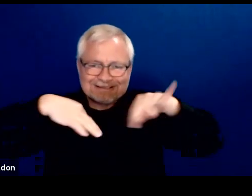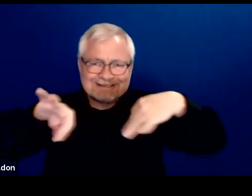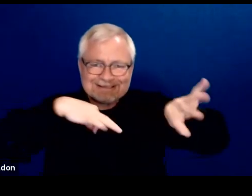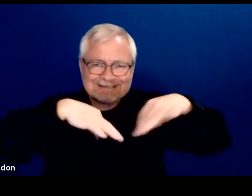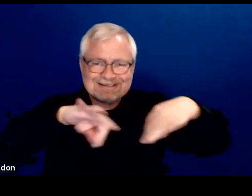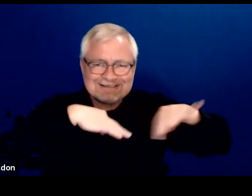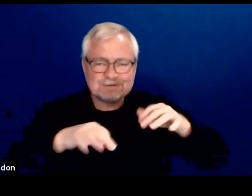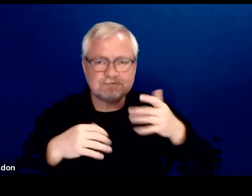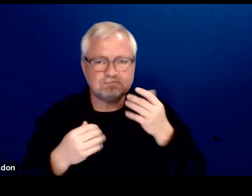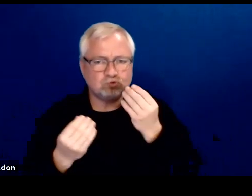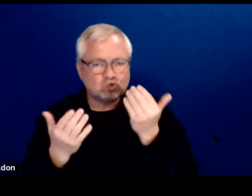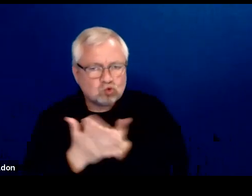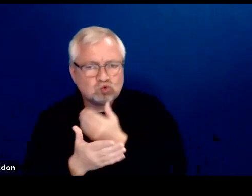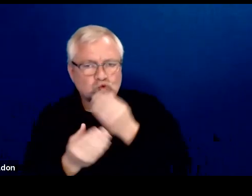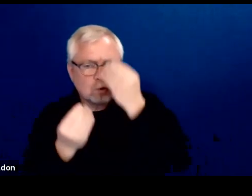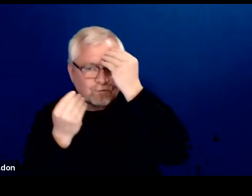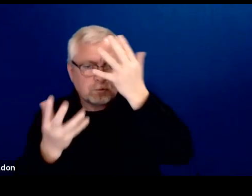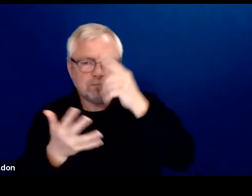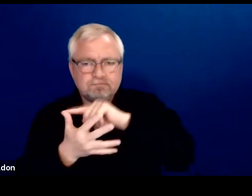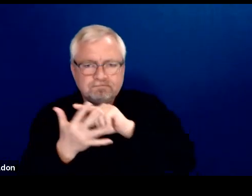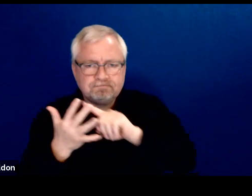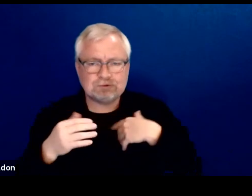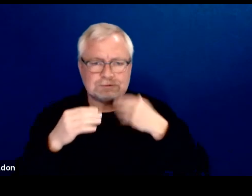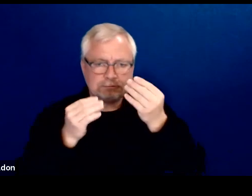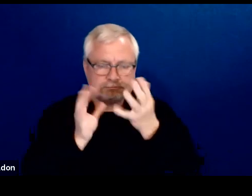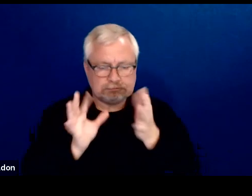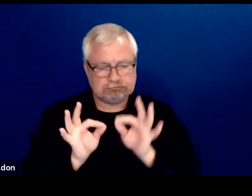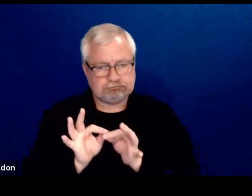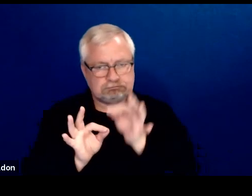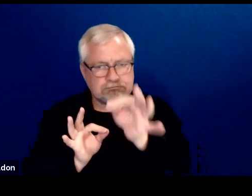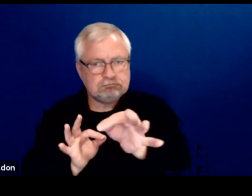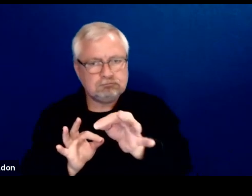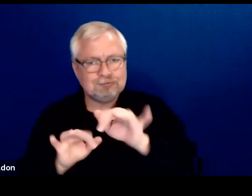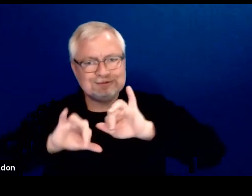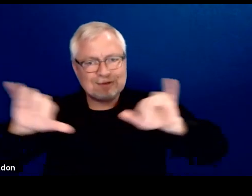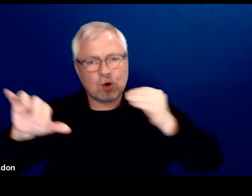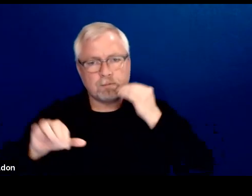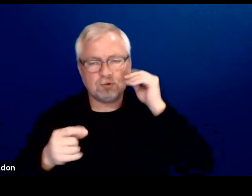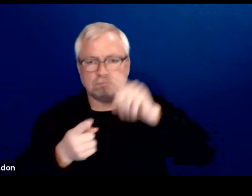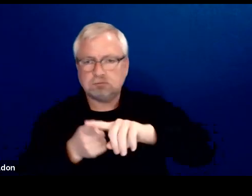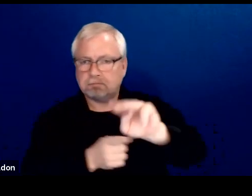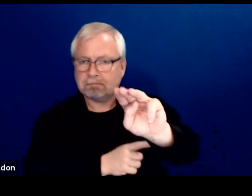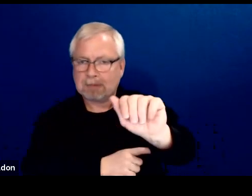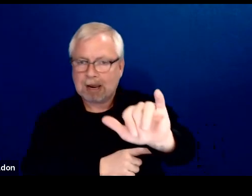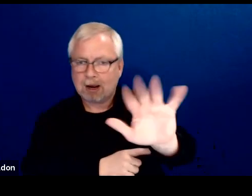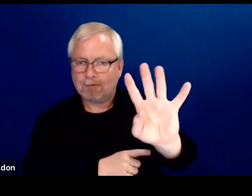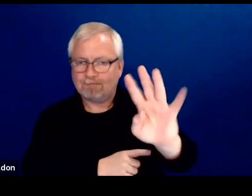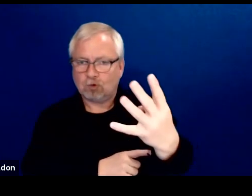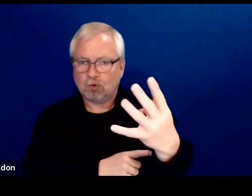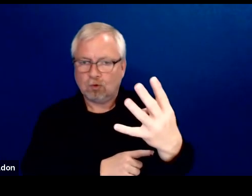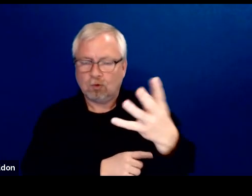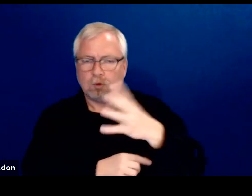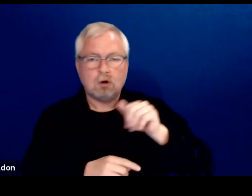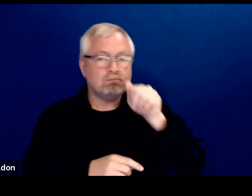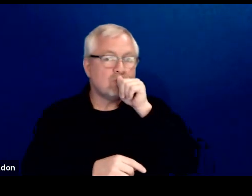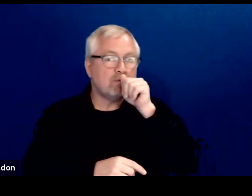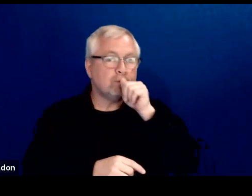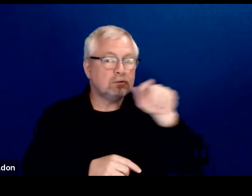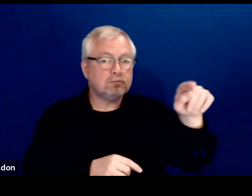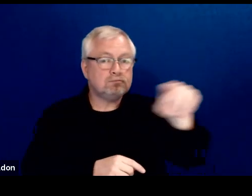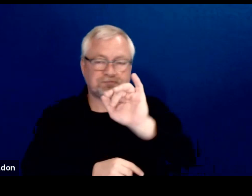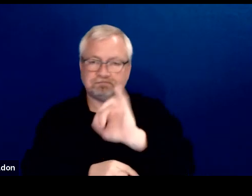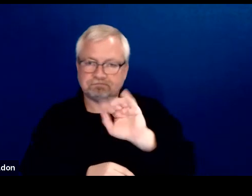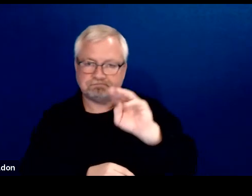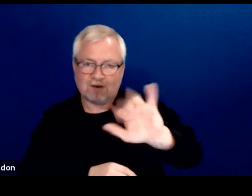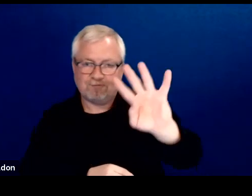stay-at-home order till May 4th. The bars and restaurants till May 4th, schooling till that point, with some changes to this